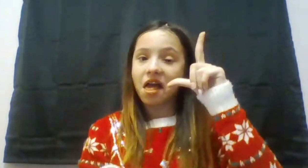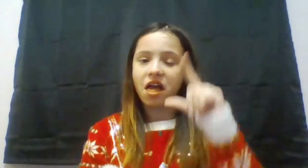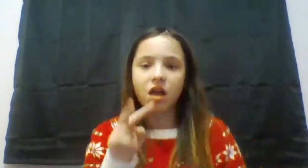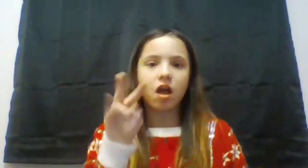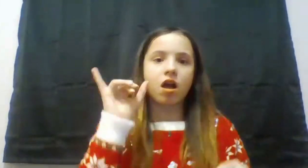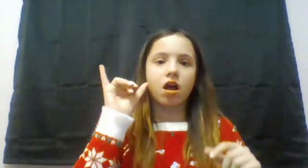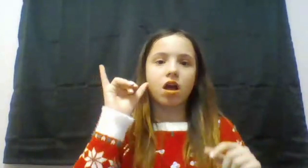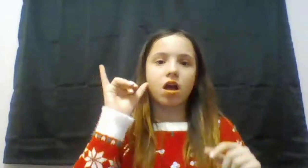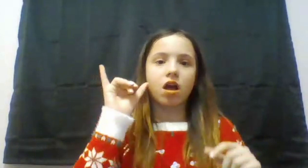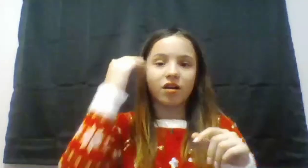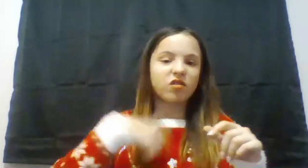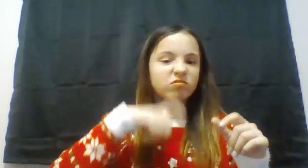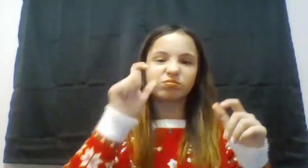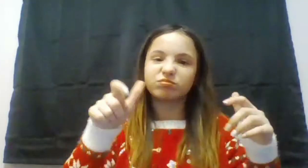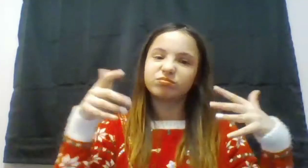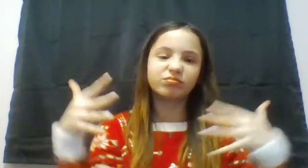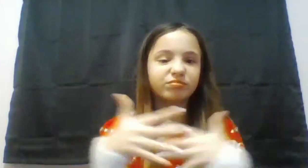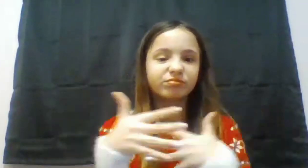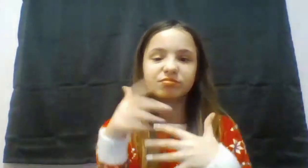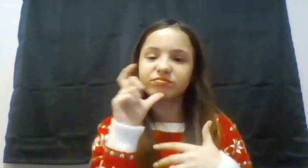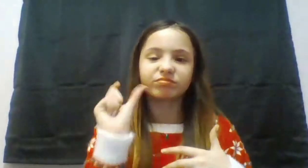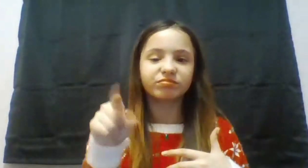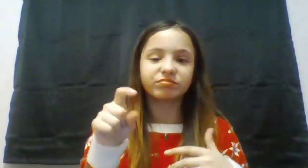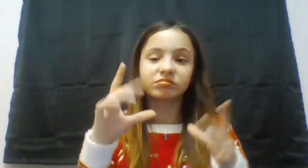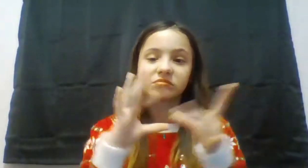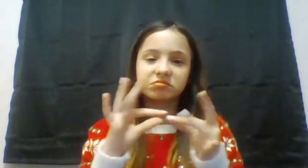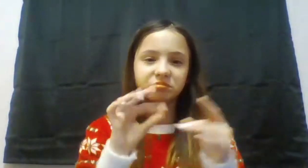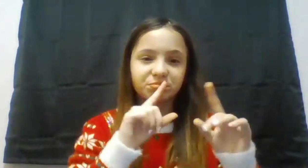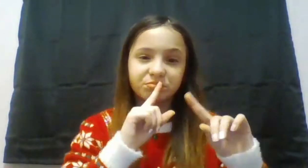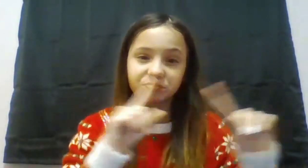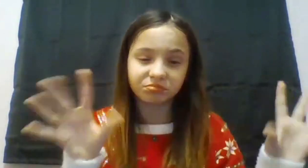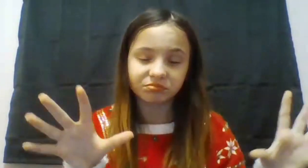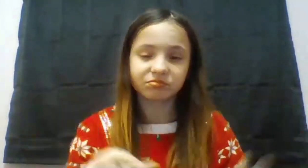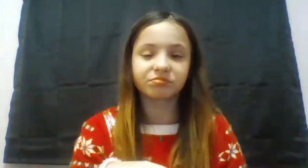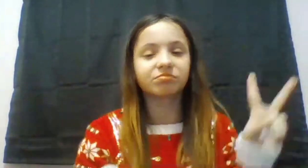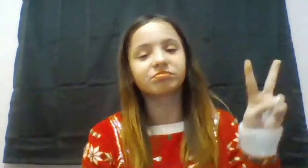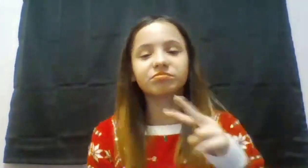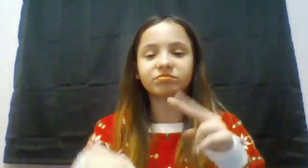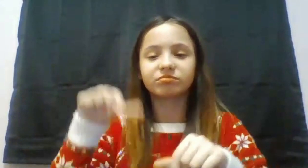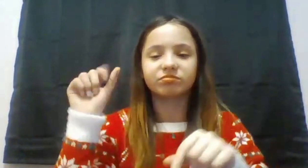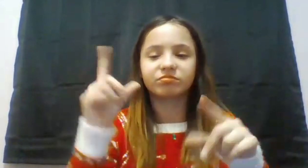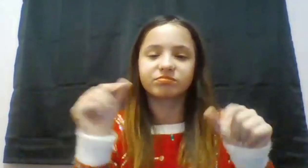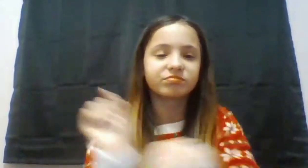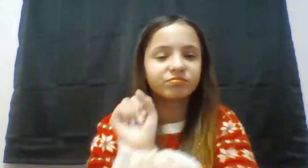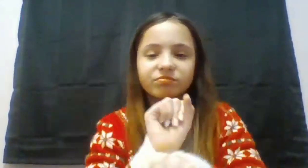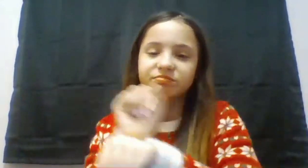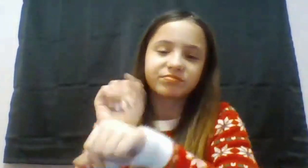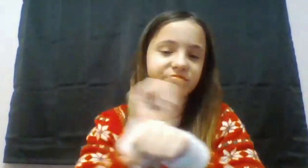myself. A wink of his eye and a twist of his head soon gave me to know I had nothing to dread. He spoke not